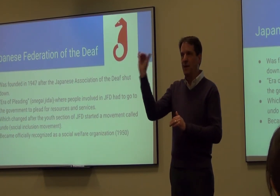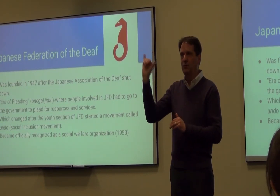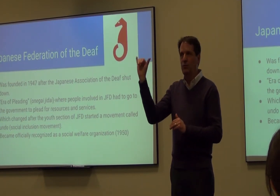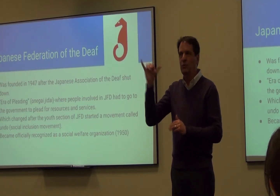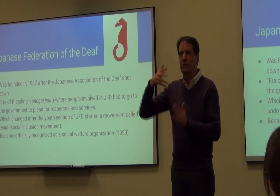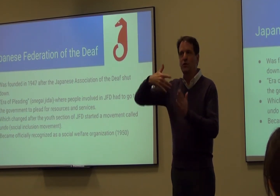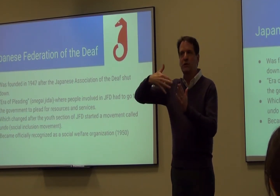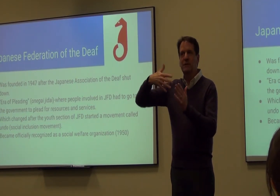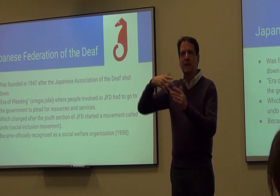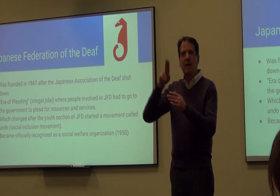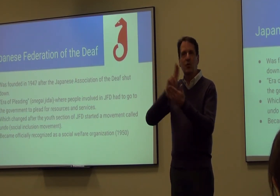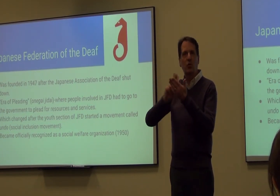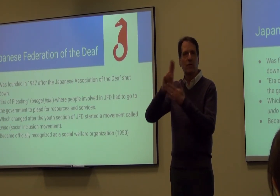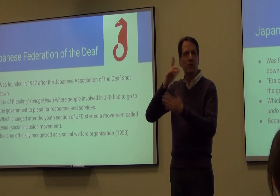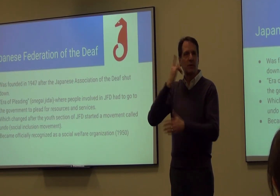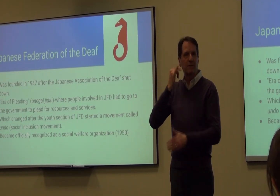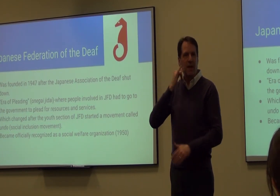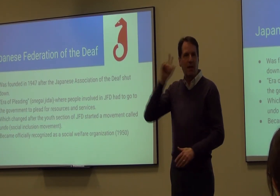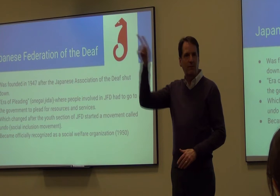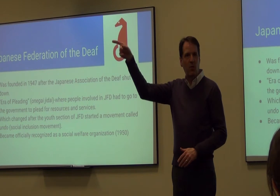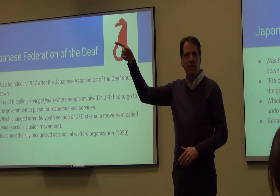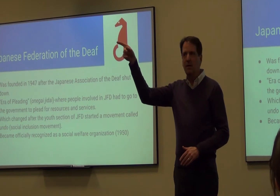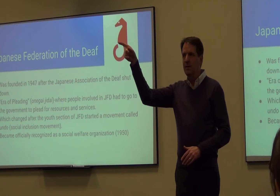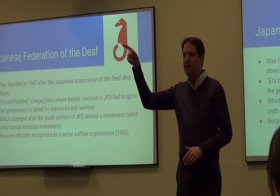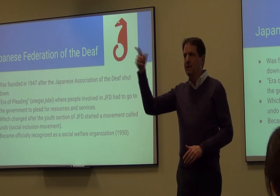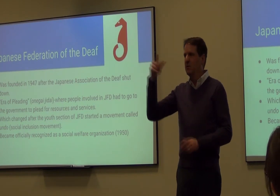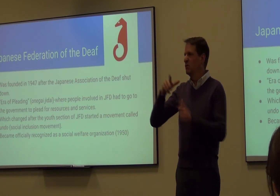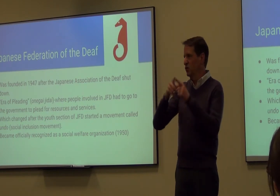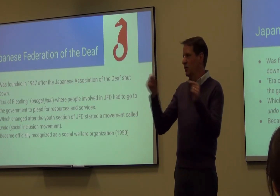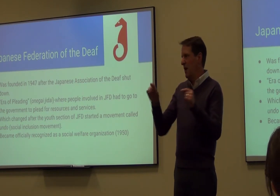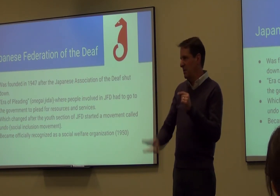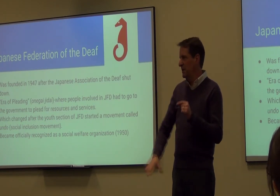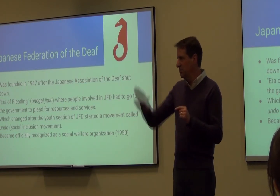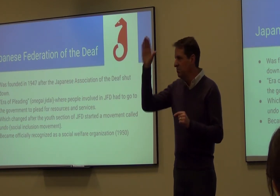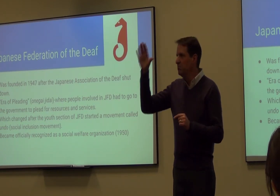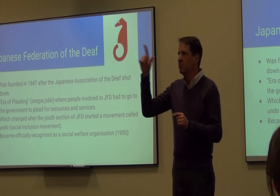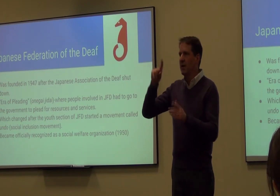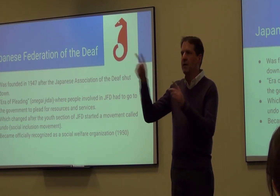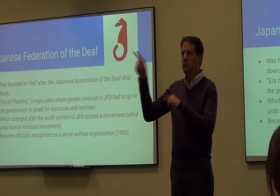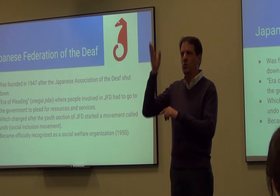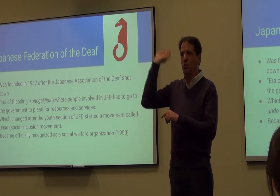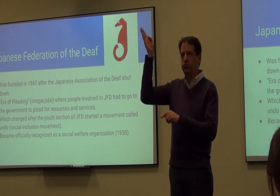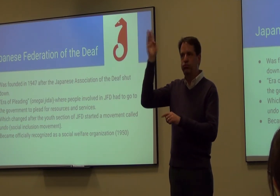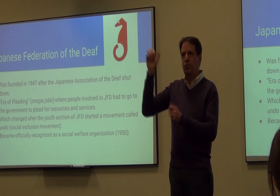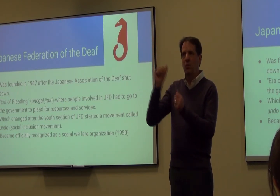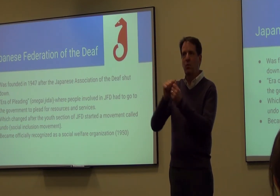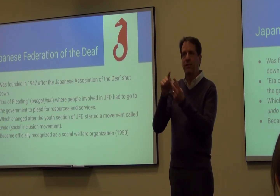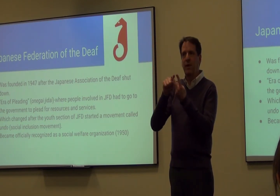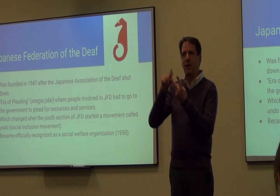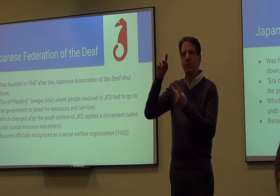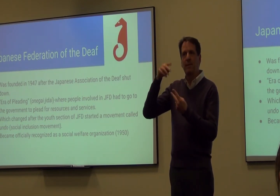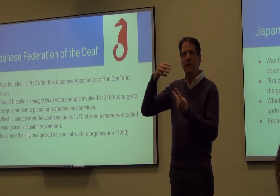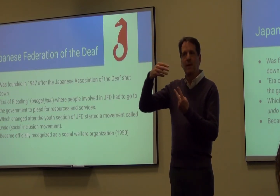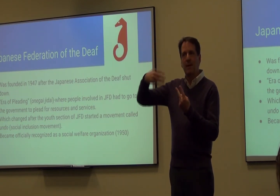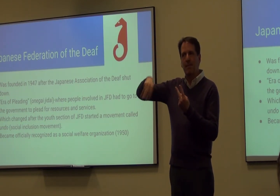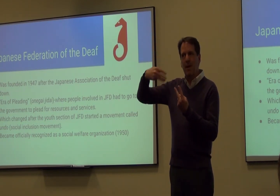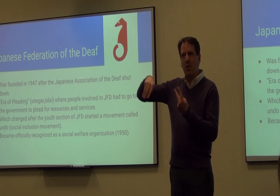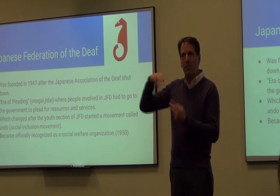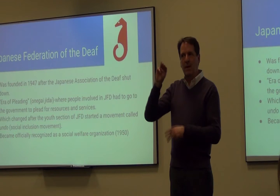She's skilled in ASL as well. She studied at the University of California. So she was born and raised in Japan, and she'll do a presentation with